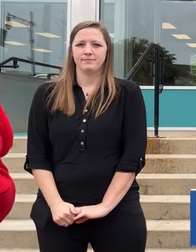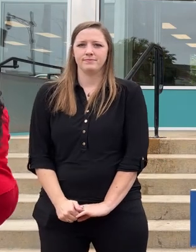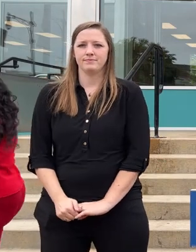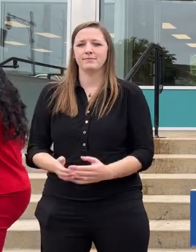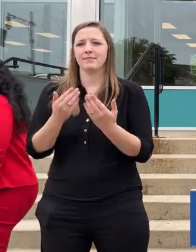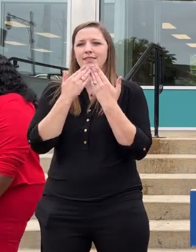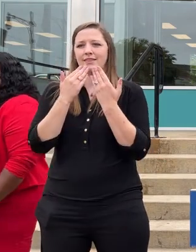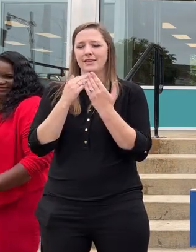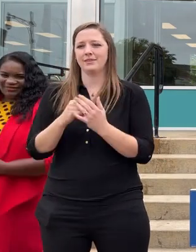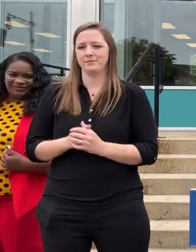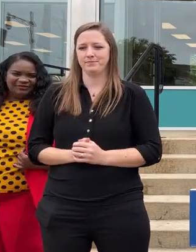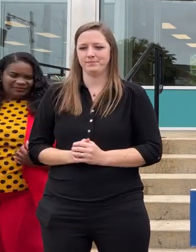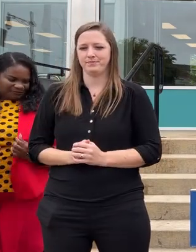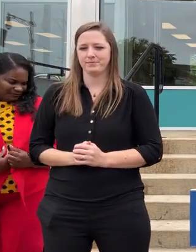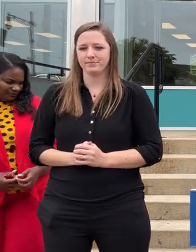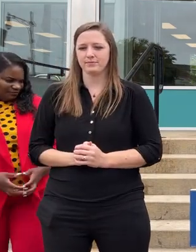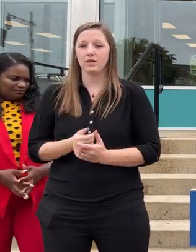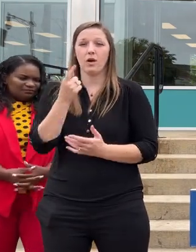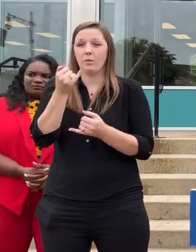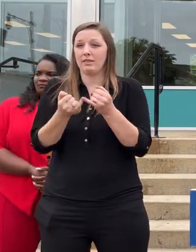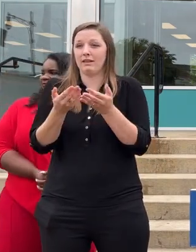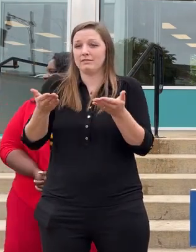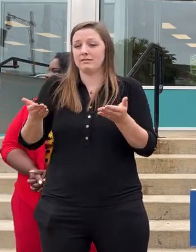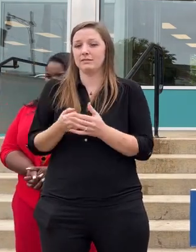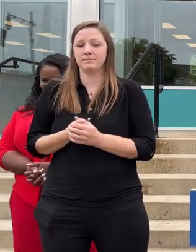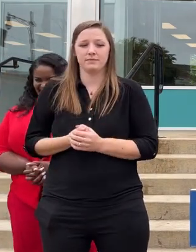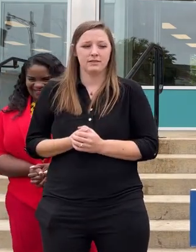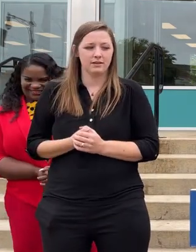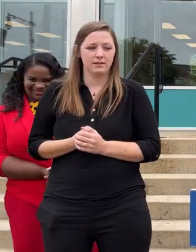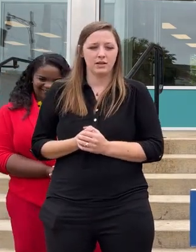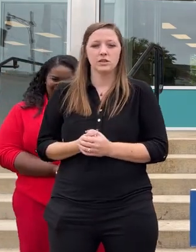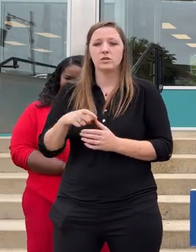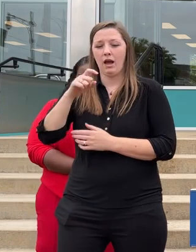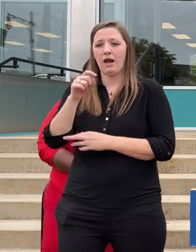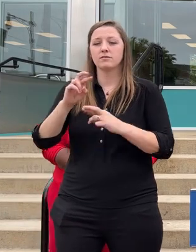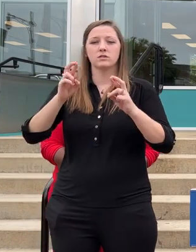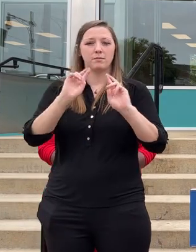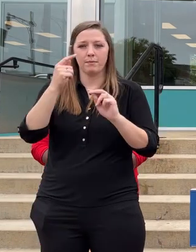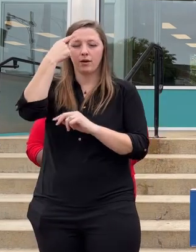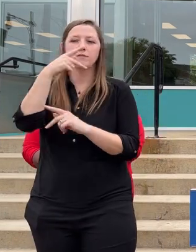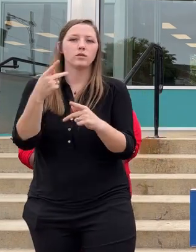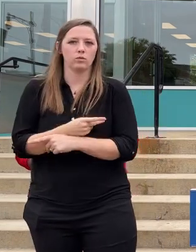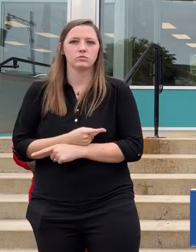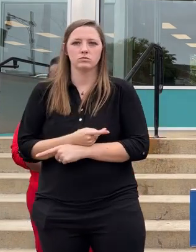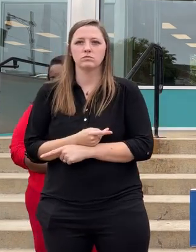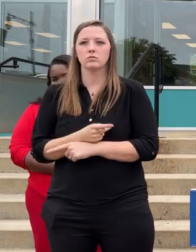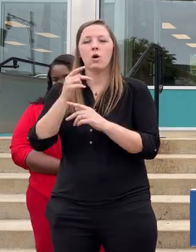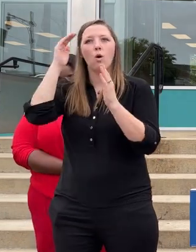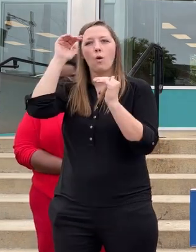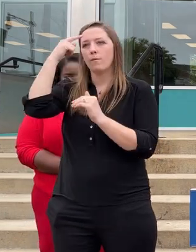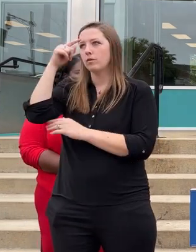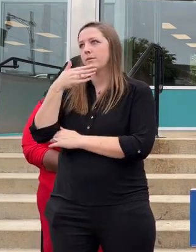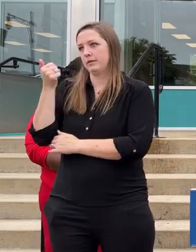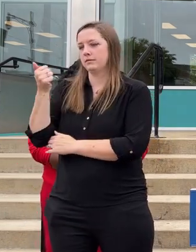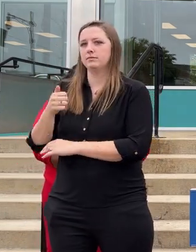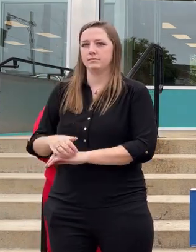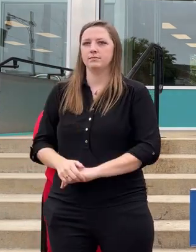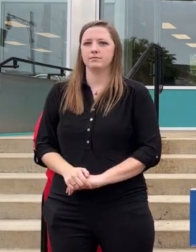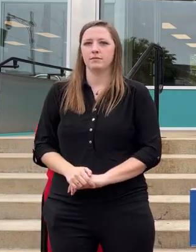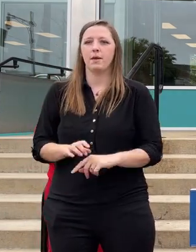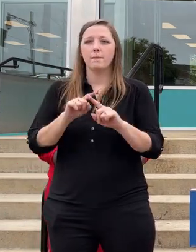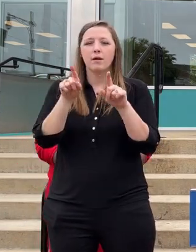Thank you, Madam Chair. One final word. You have to prepare for the worst, as we say, hope for the best. But